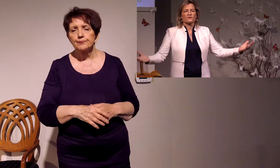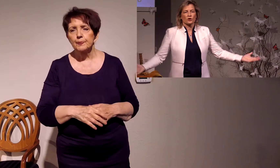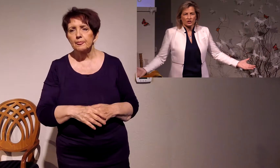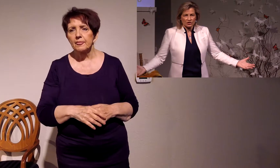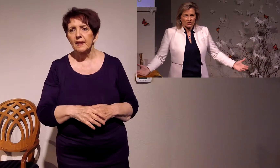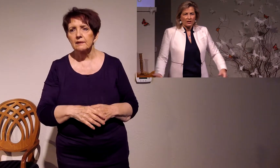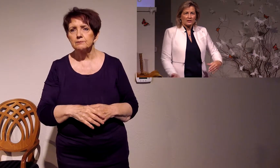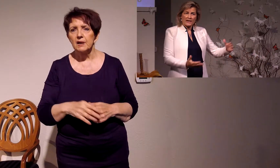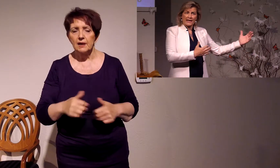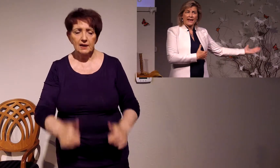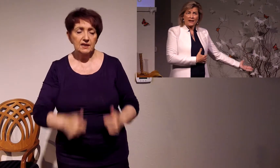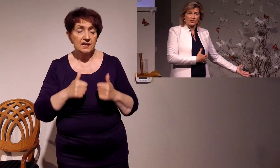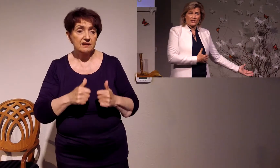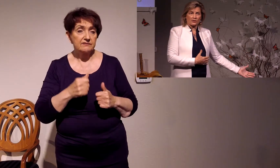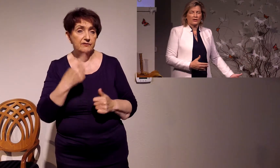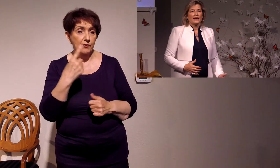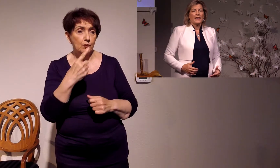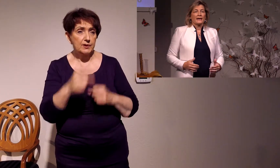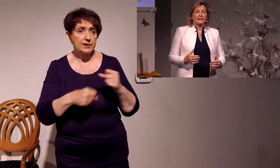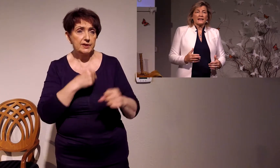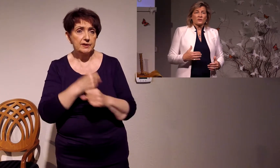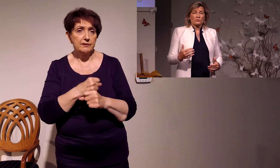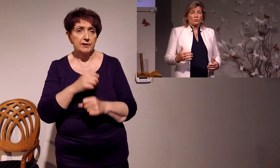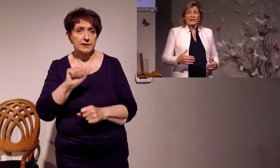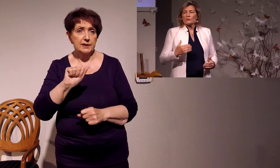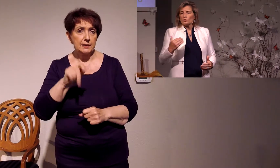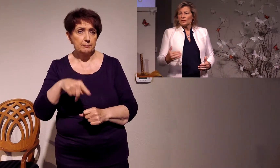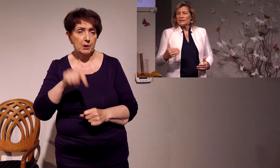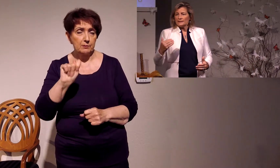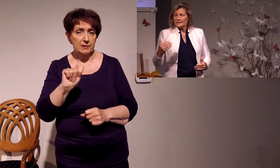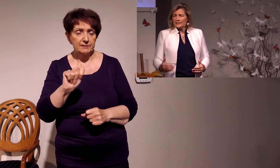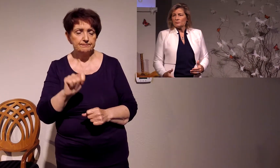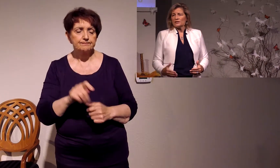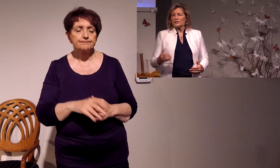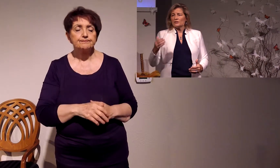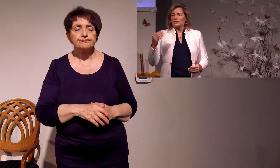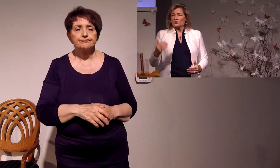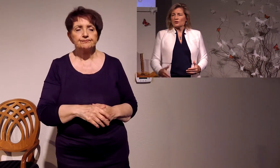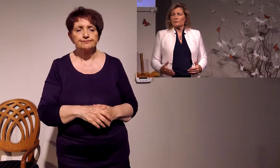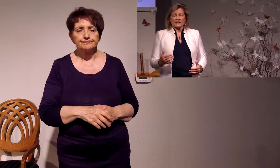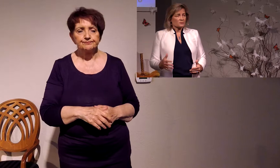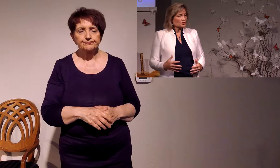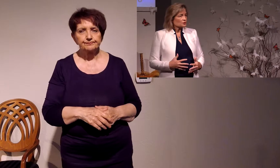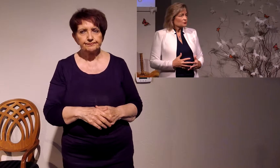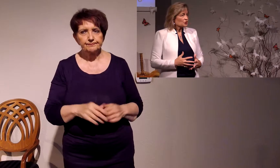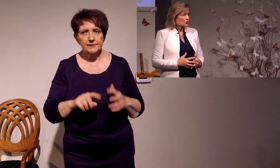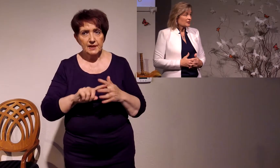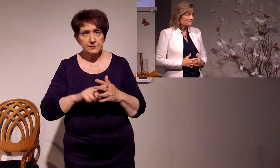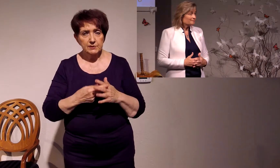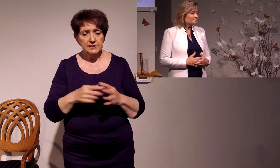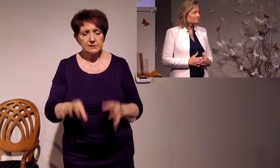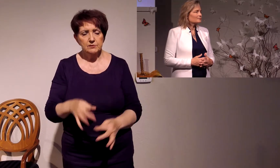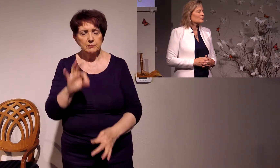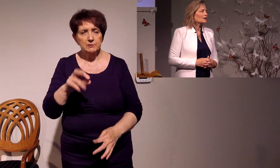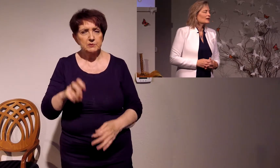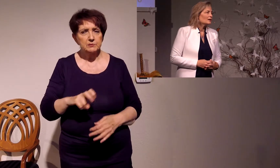apartment that's furnished because I had a house here. And that's when I really deeply started my spiritual journey.